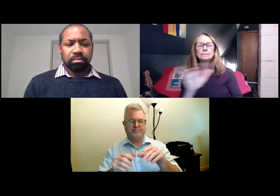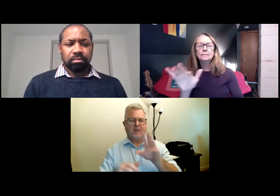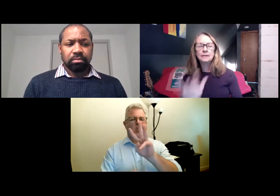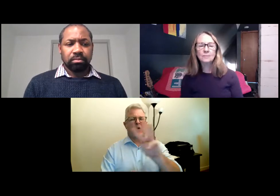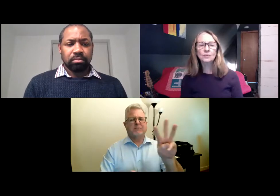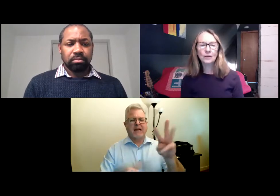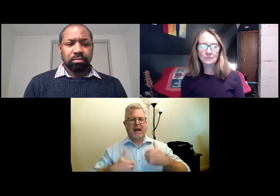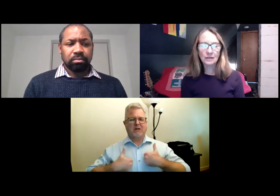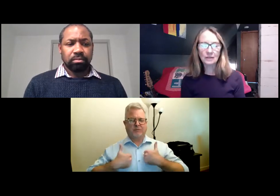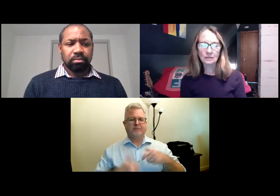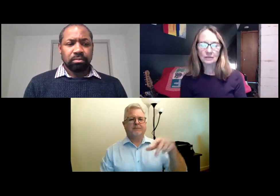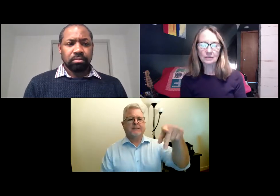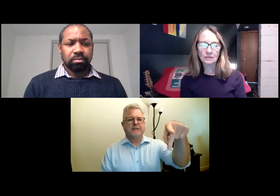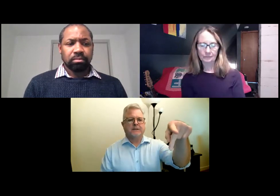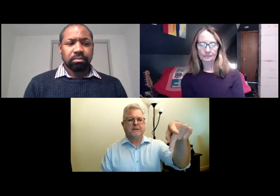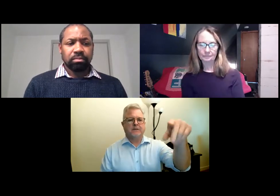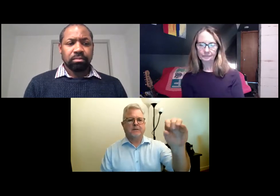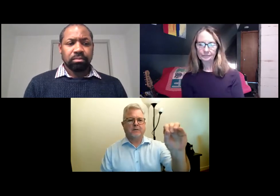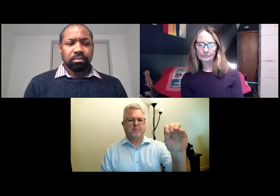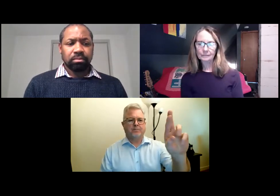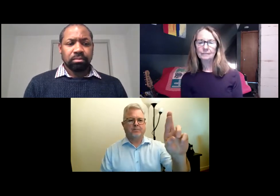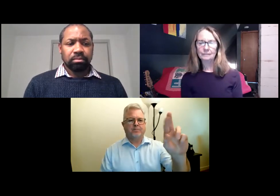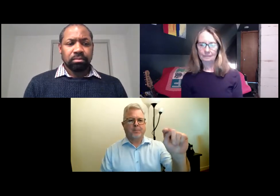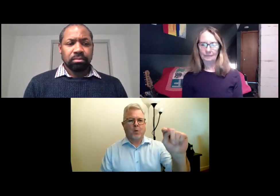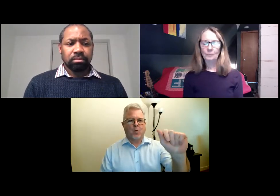The name of the website is